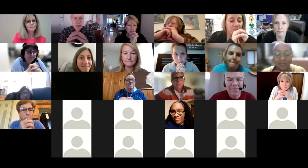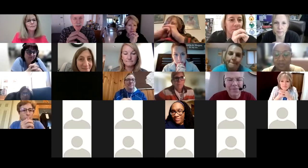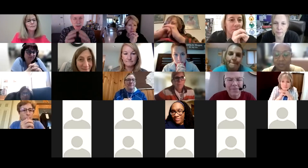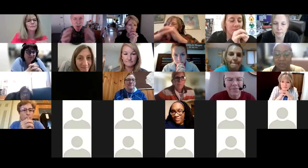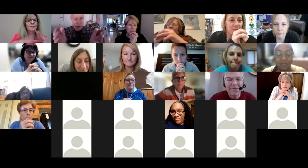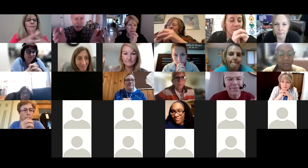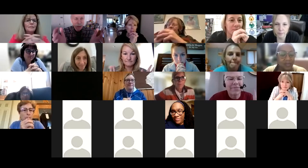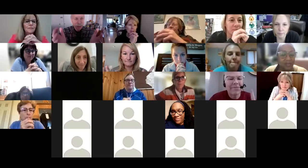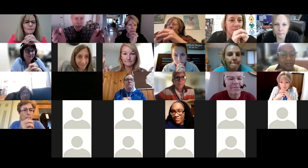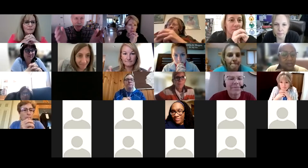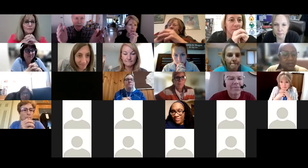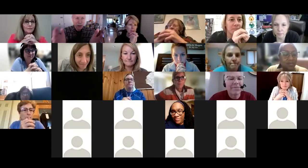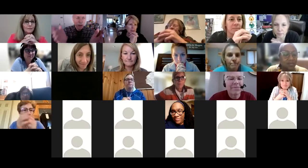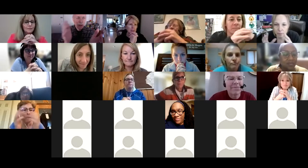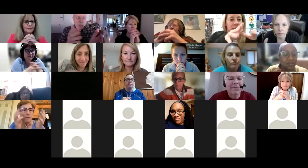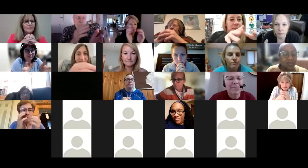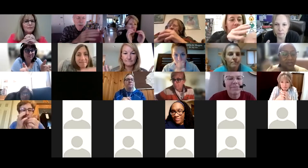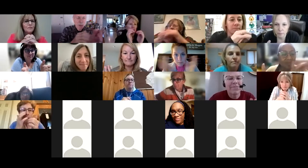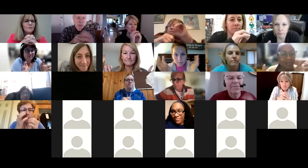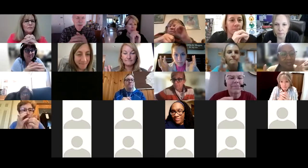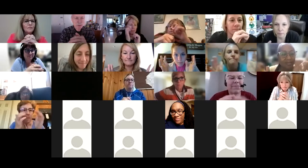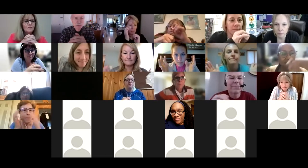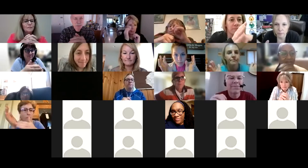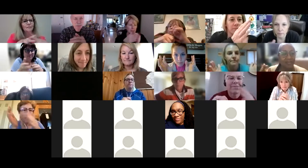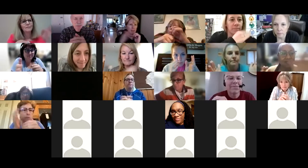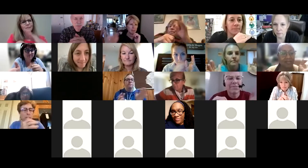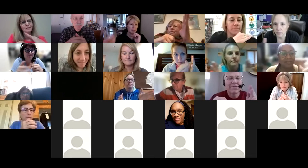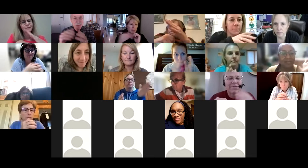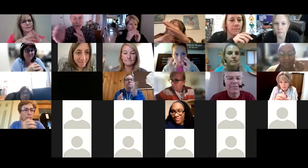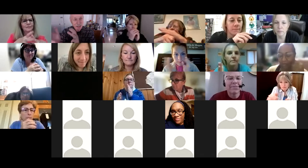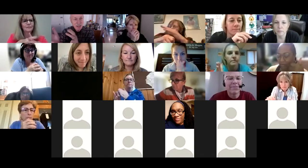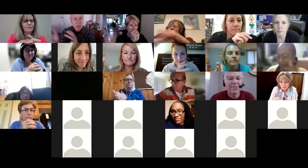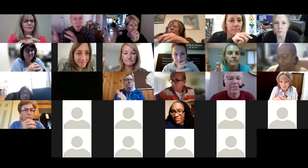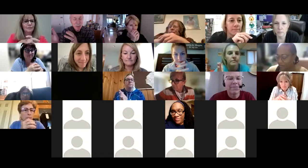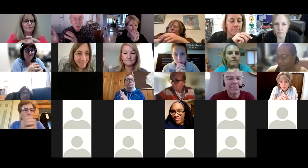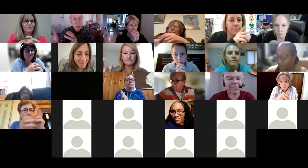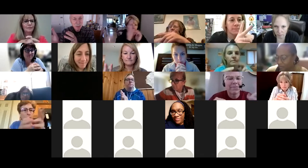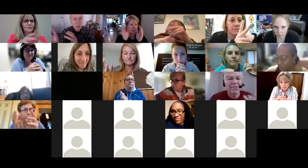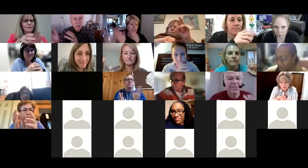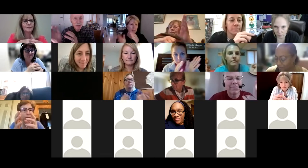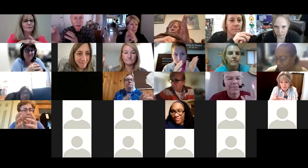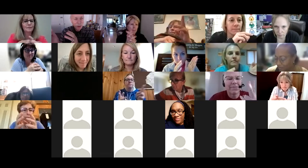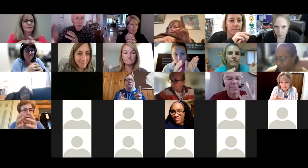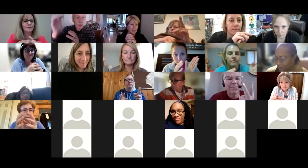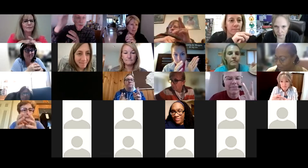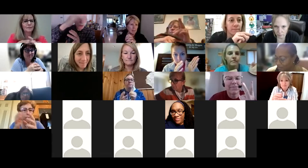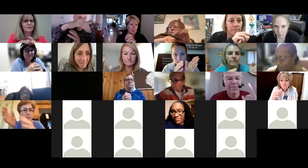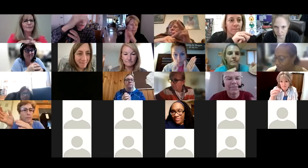The first time you play, you can't repeat. The second time you play, you can use